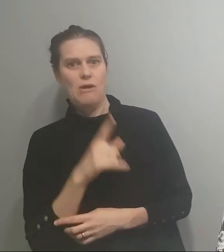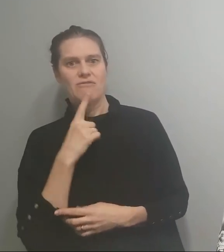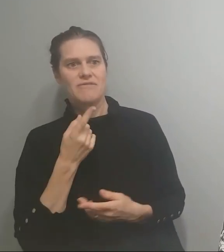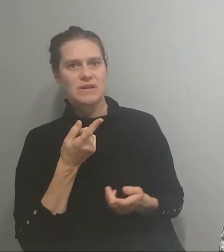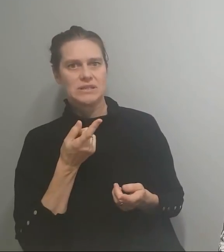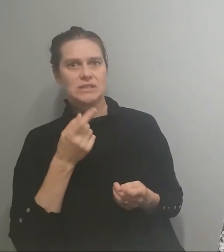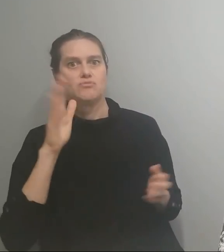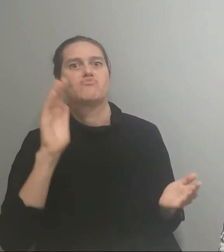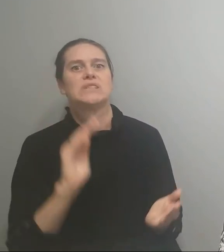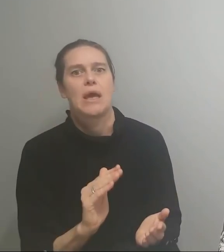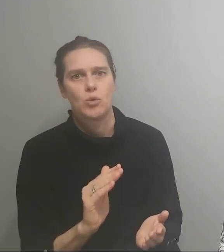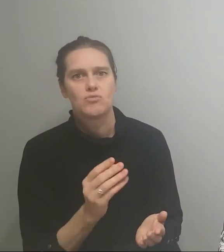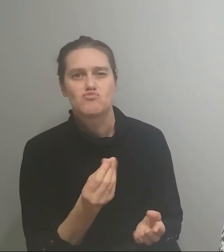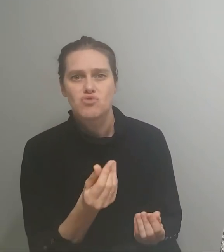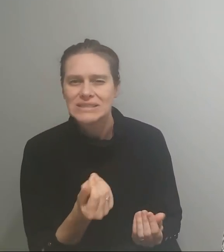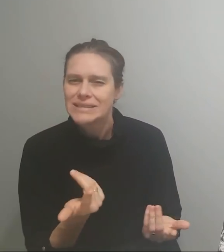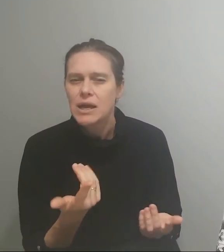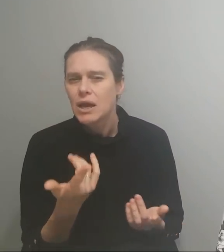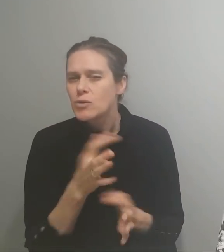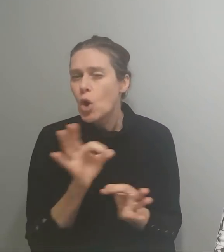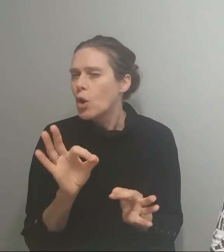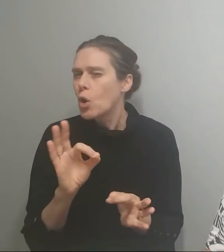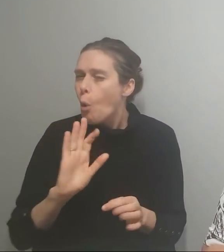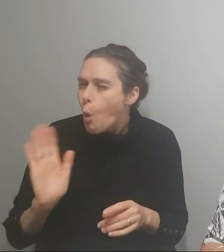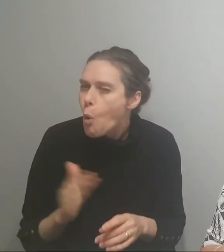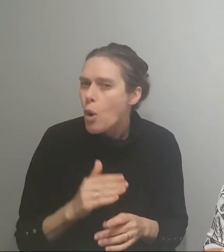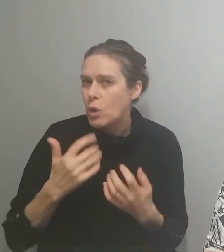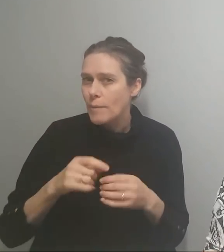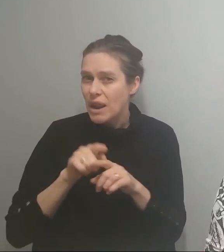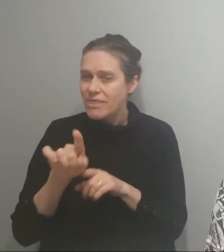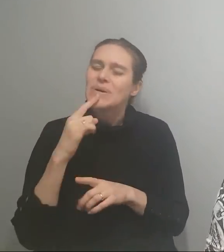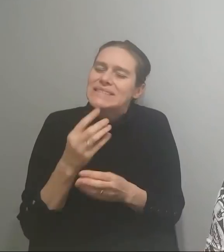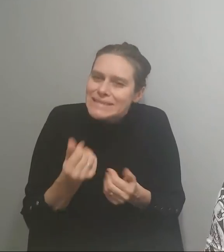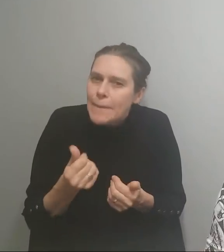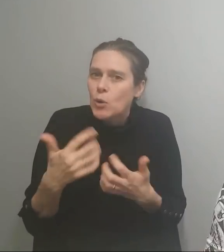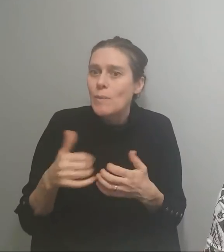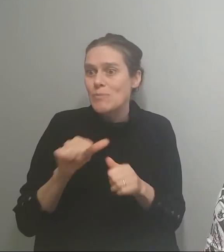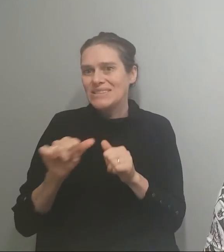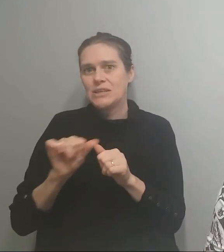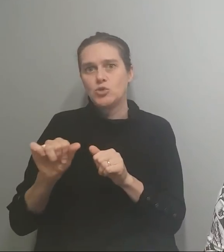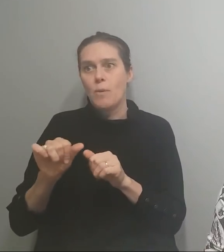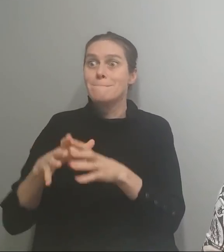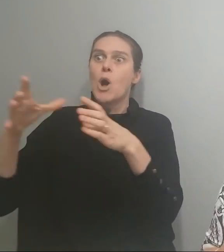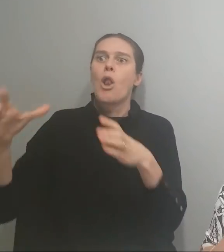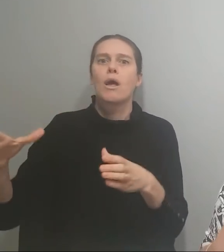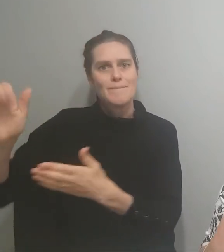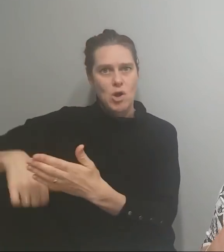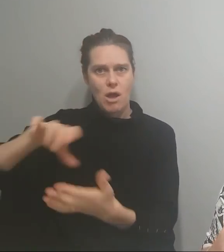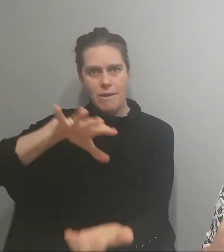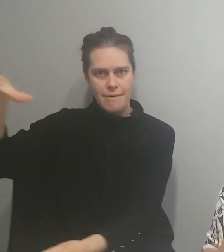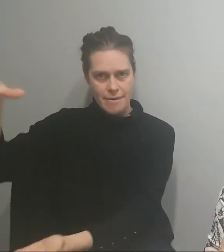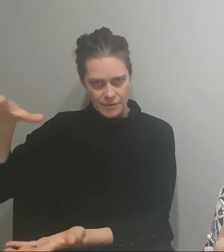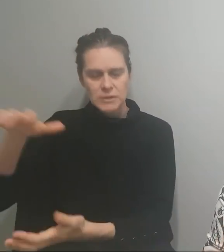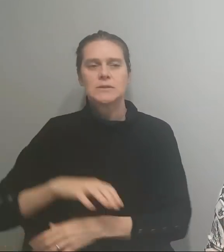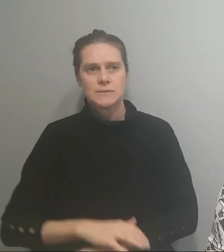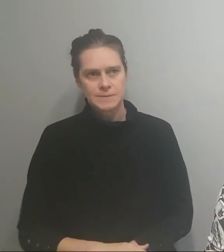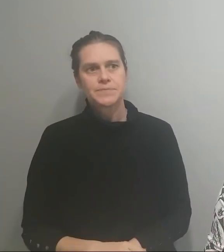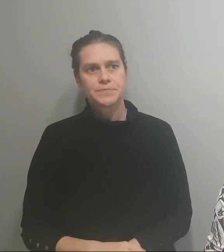area. And I'm not saying that would be for all equipment, just for some equipment. And the second area is where there may